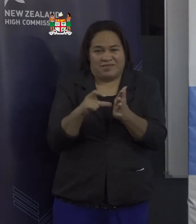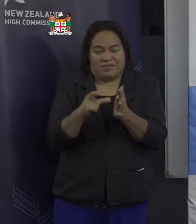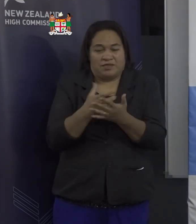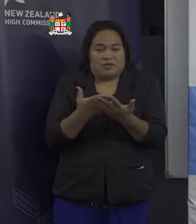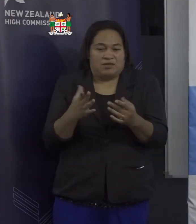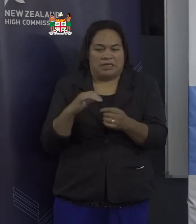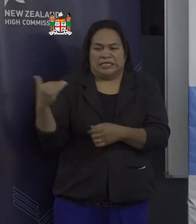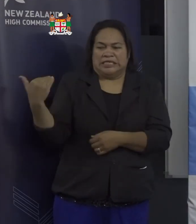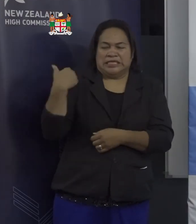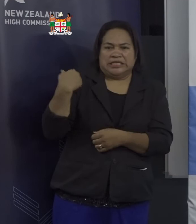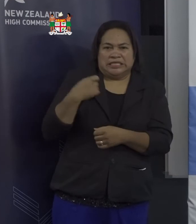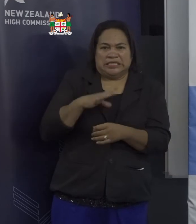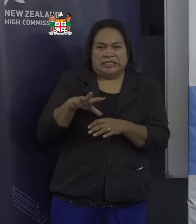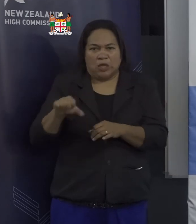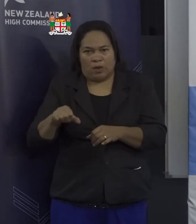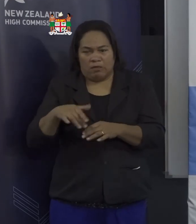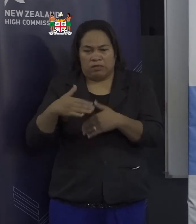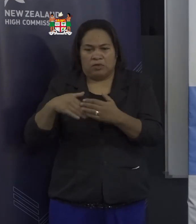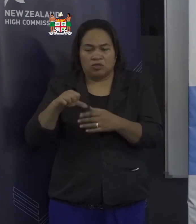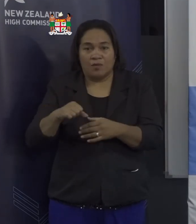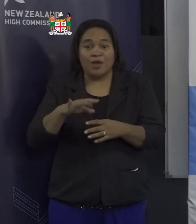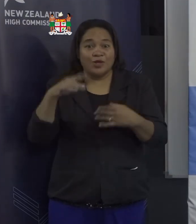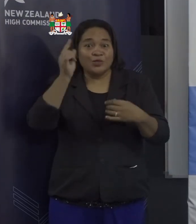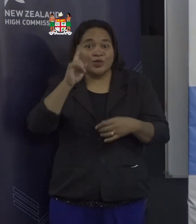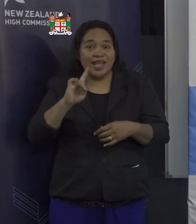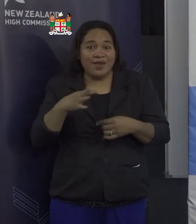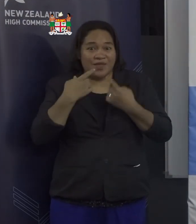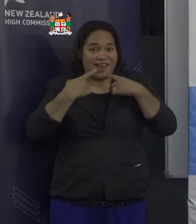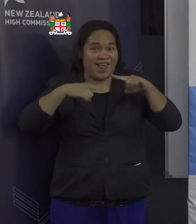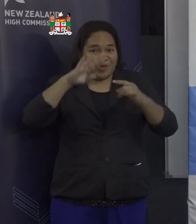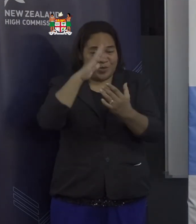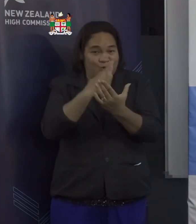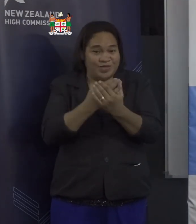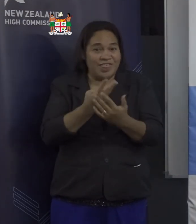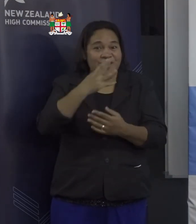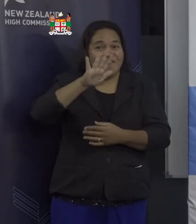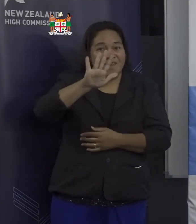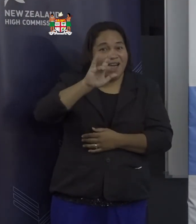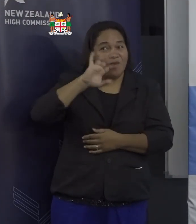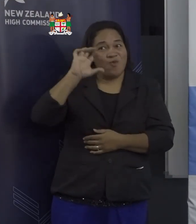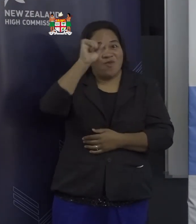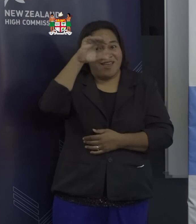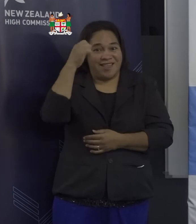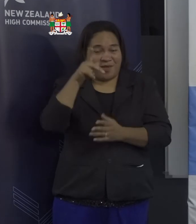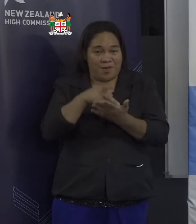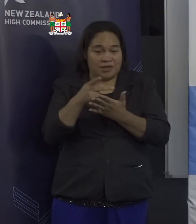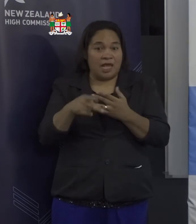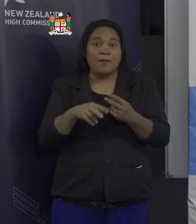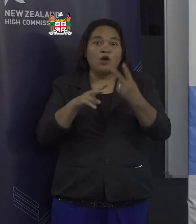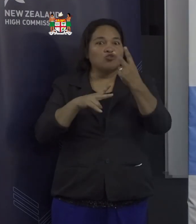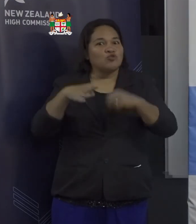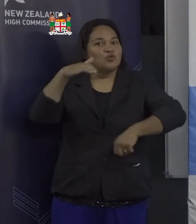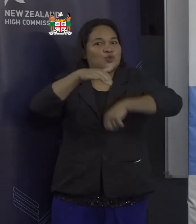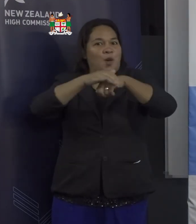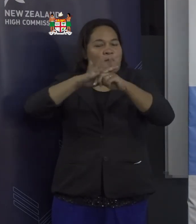COVID disruptions. So today we'll be announcing the names of 35 students who will be awarded with cash prizes and our 2 supreme winners who